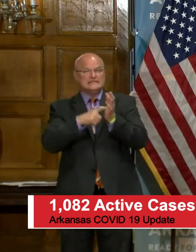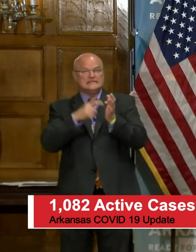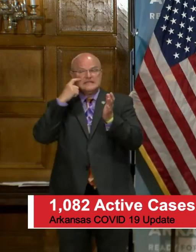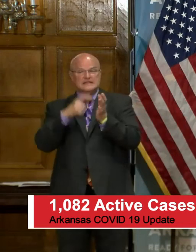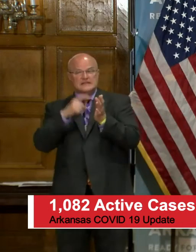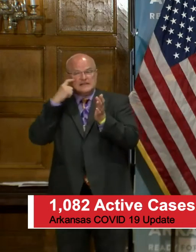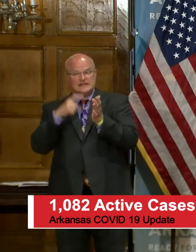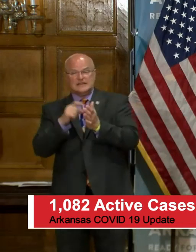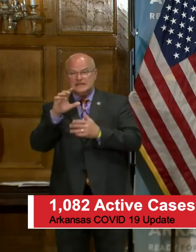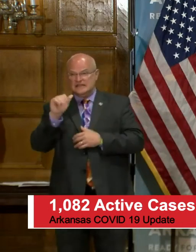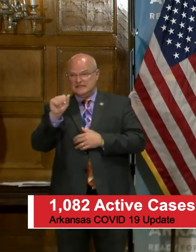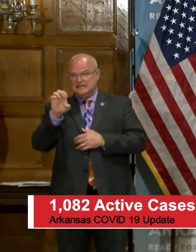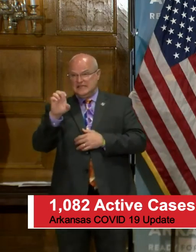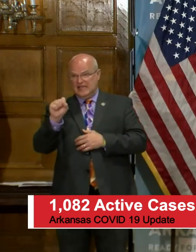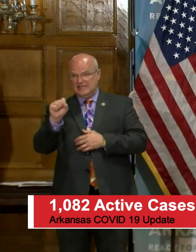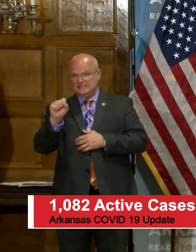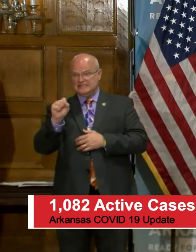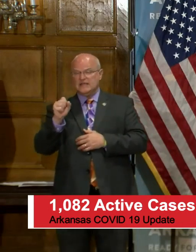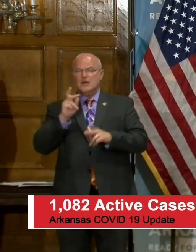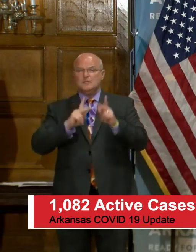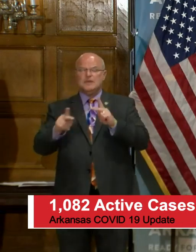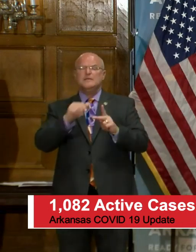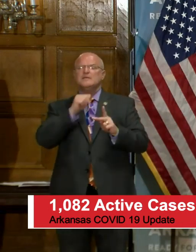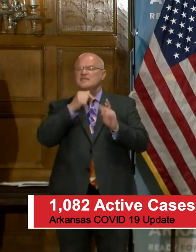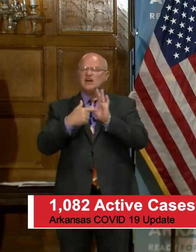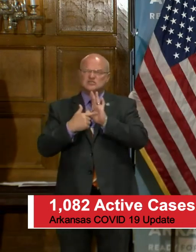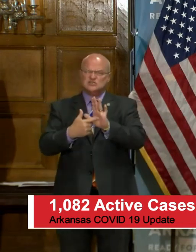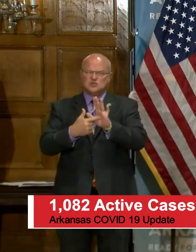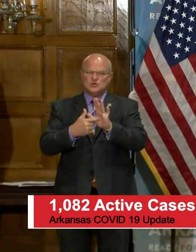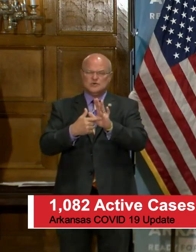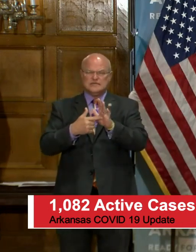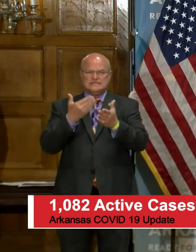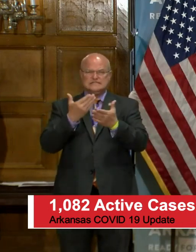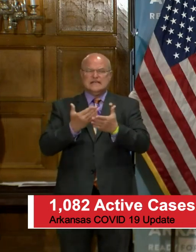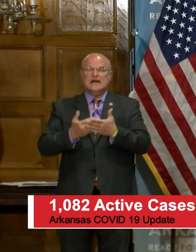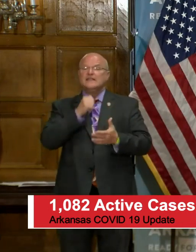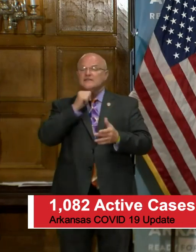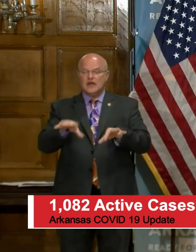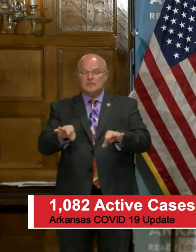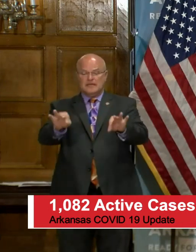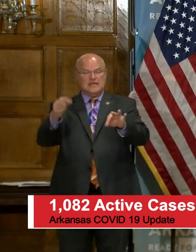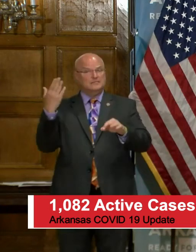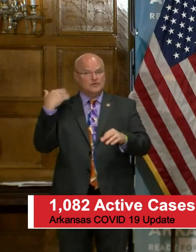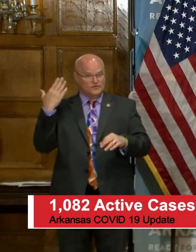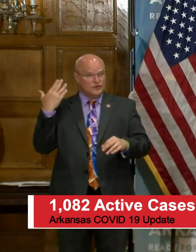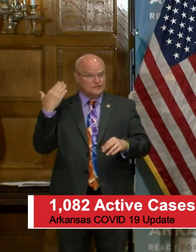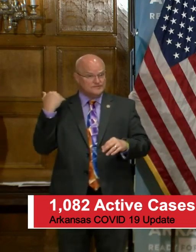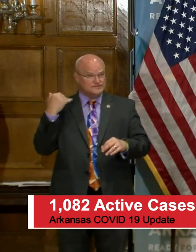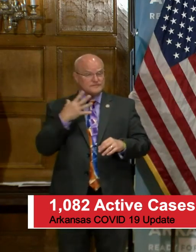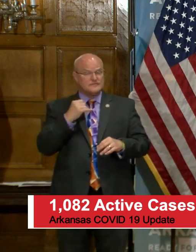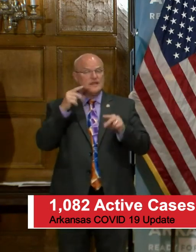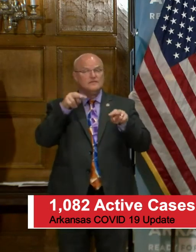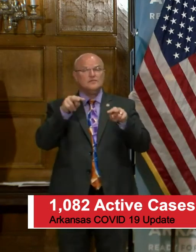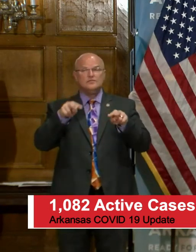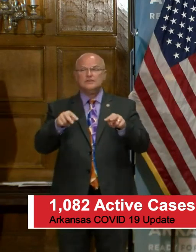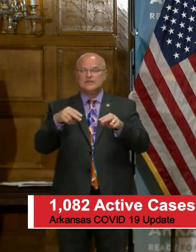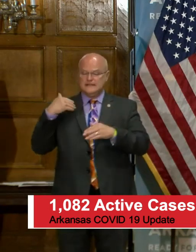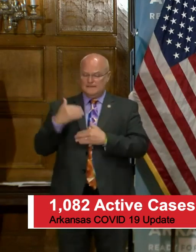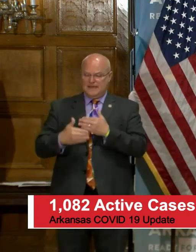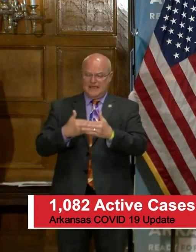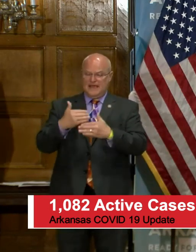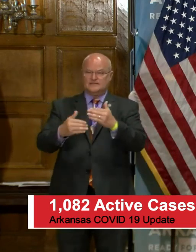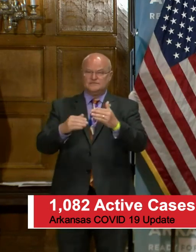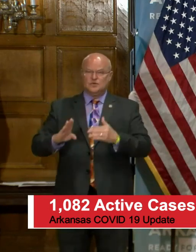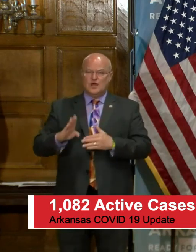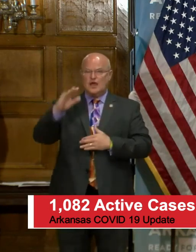identifying a lot of cases, especially asymptomatic cases, that we weren't picking up before this. And if you look at the patterns